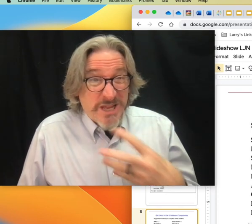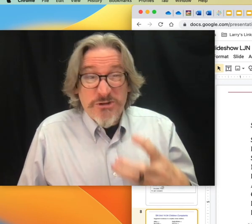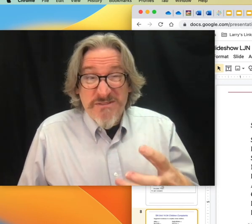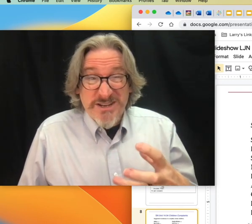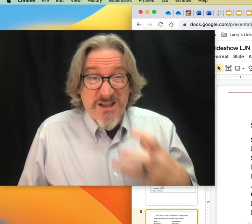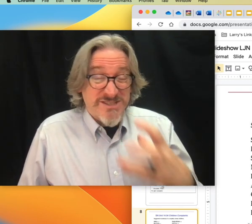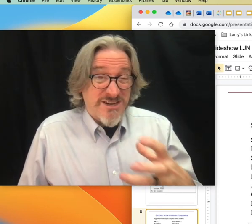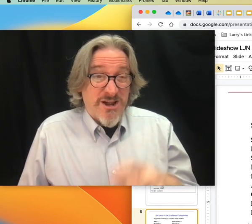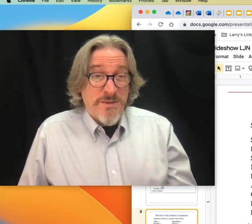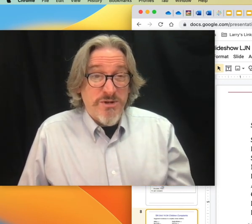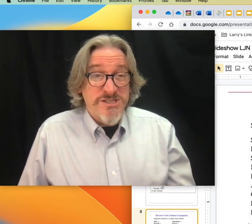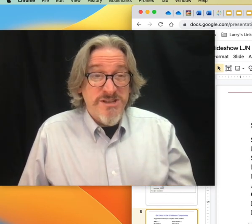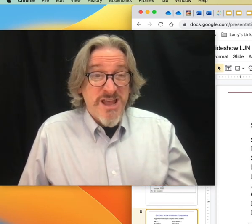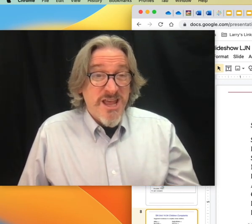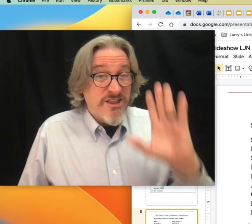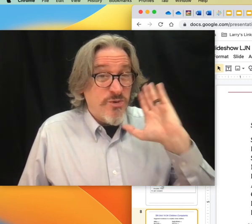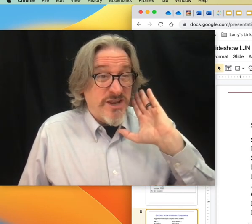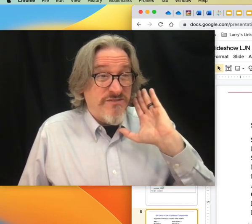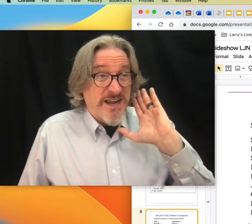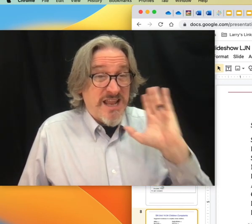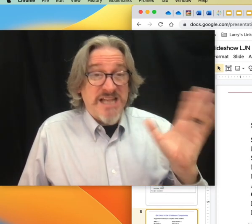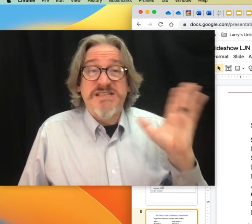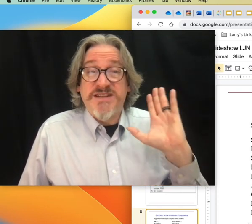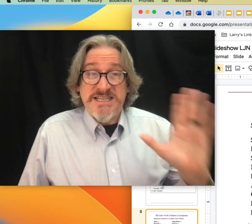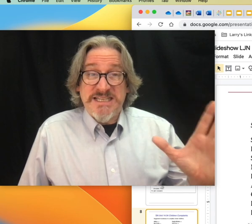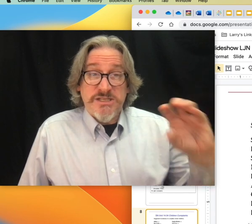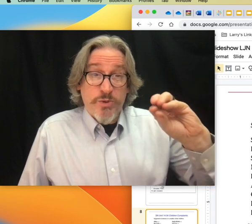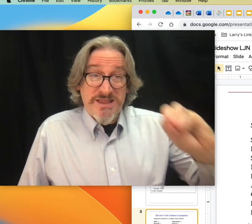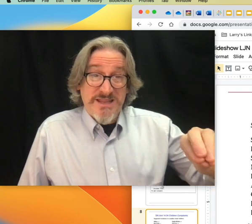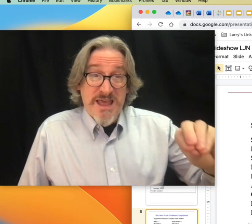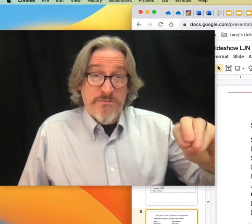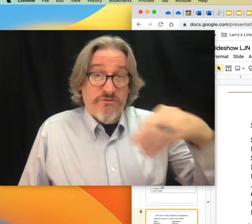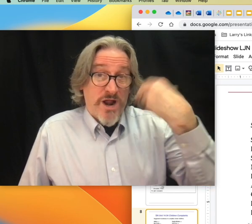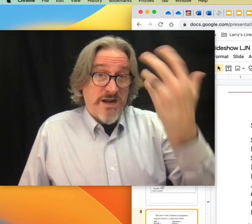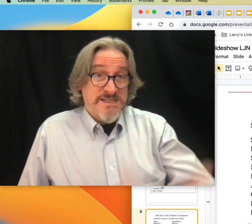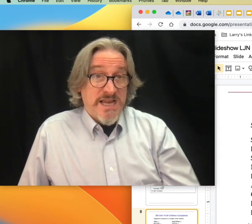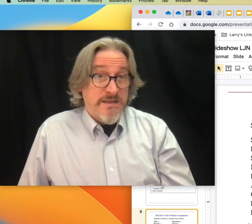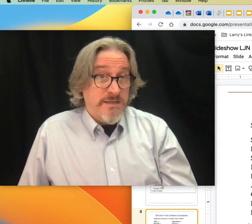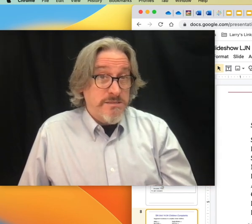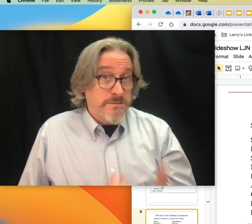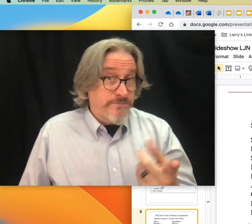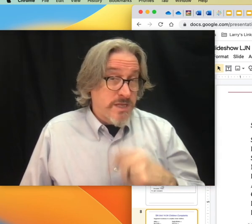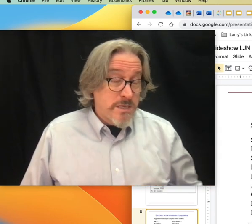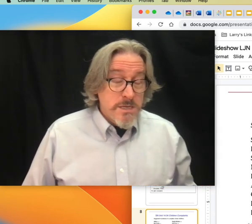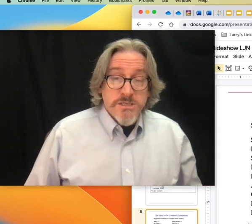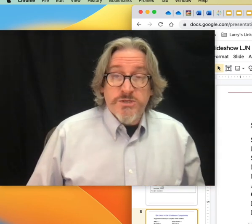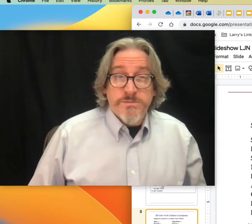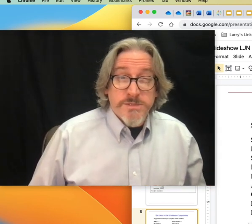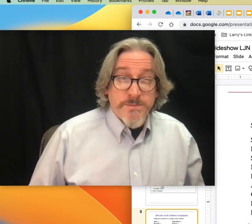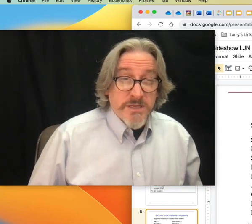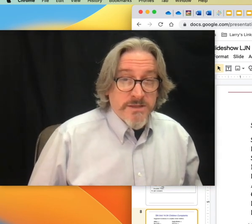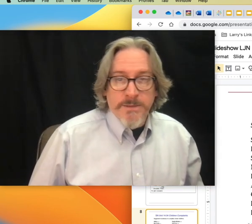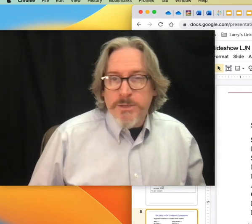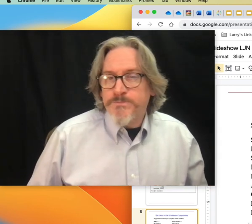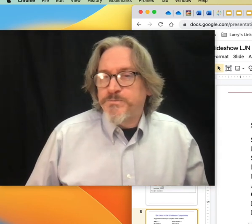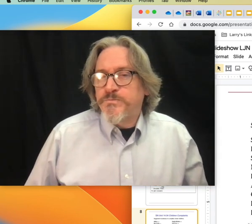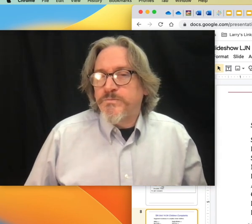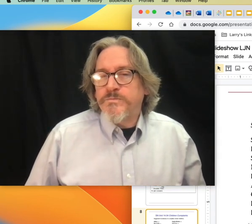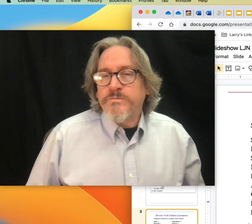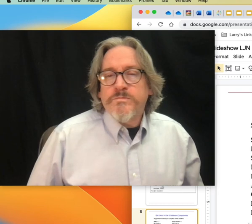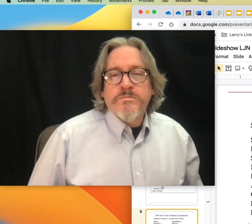if you like graphic novels and comic books, you can find lots of ideas within them for how to sign things. So something to think